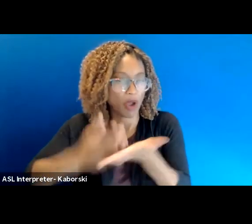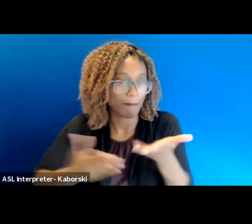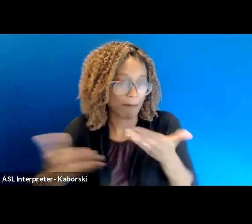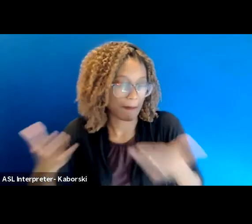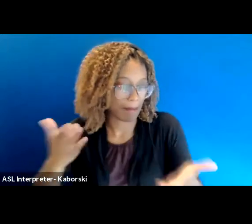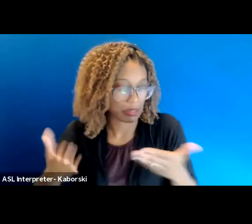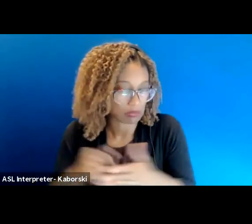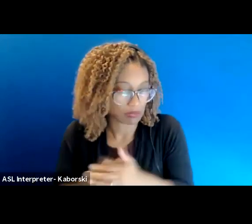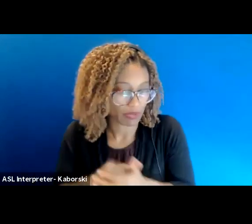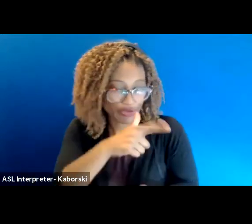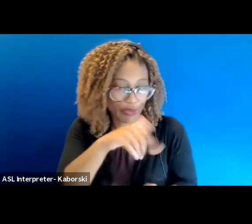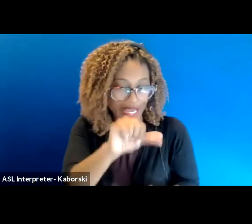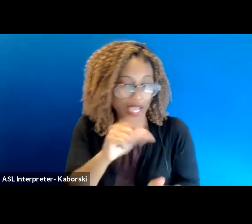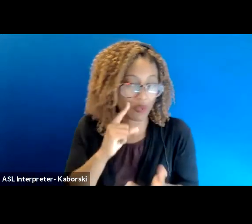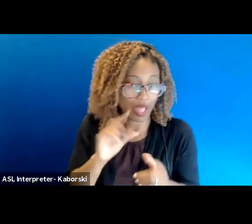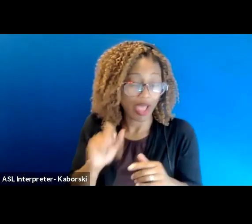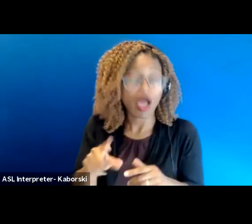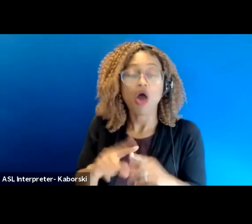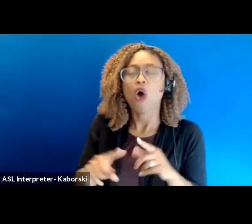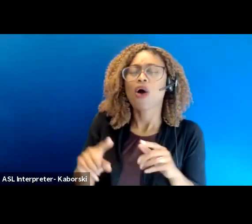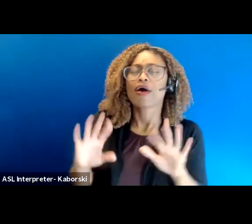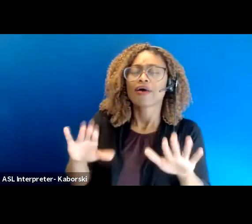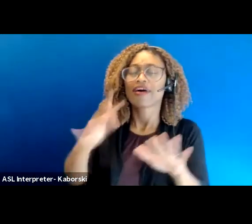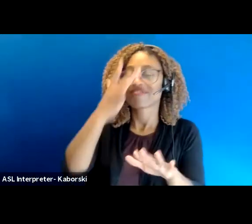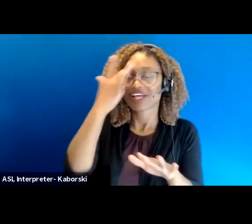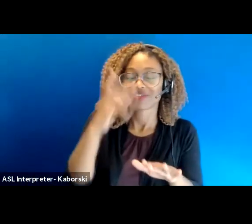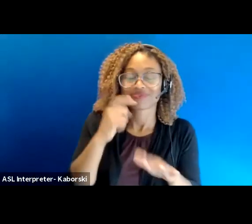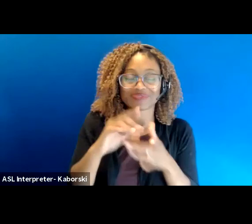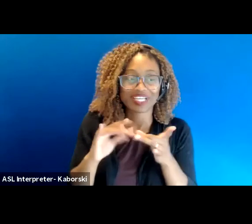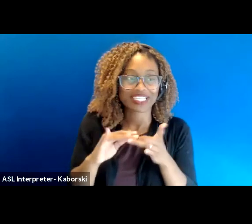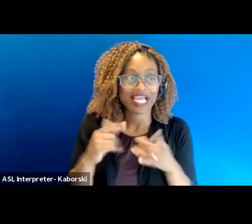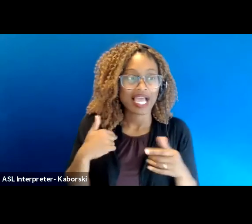Kendall, something else you'd like to say that I missed?